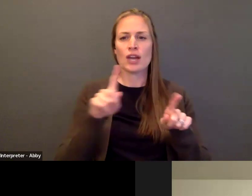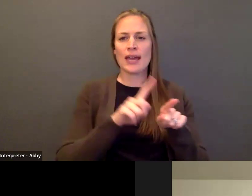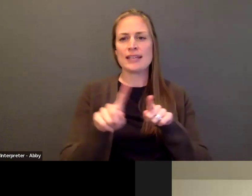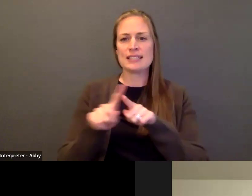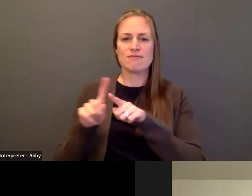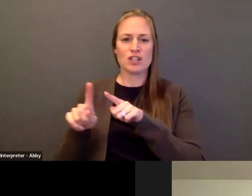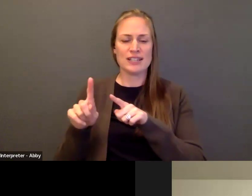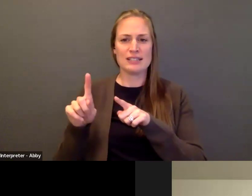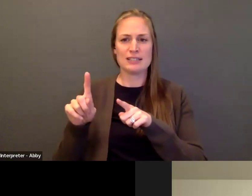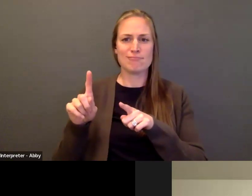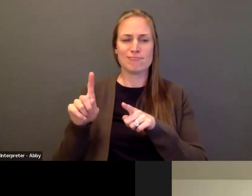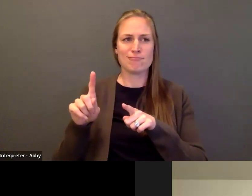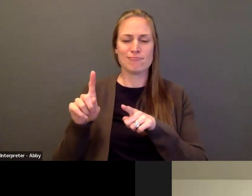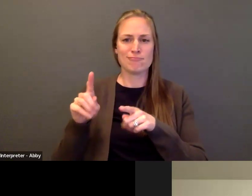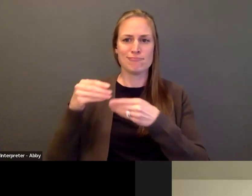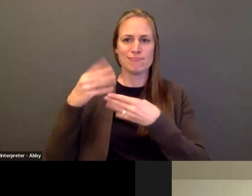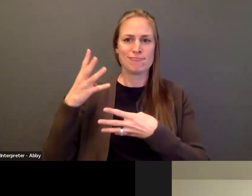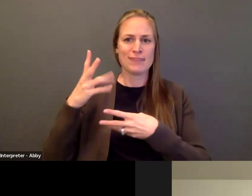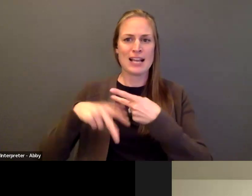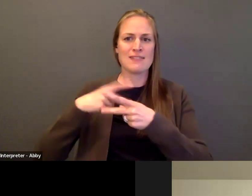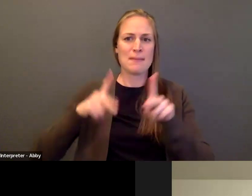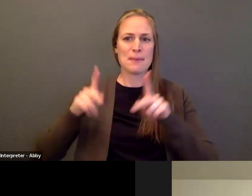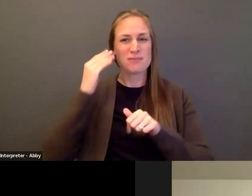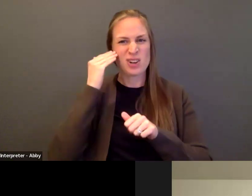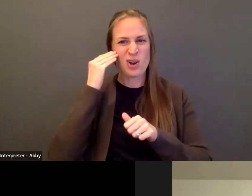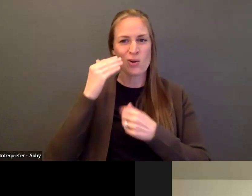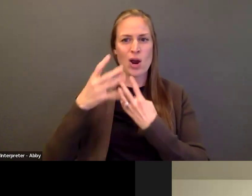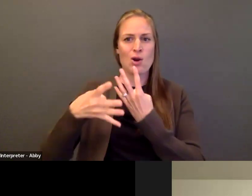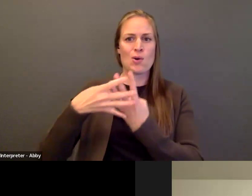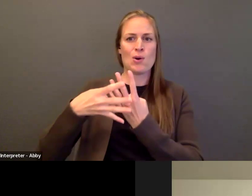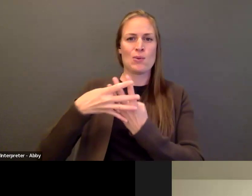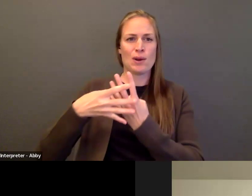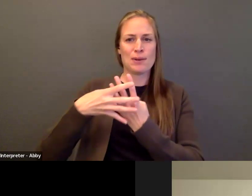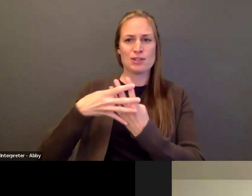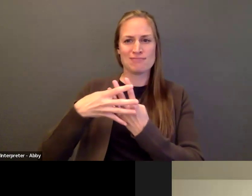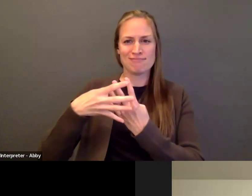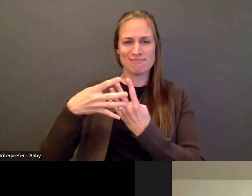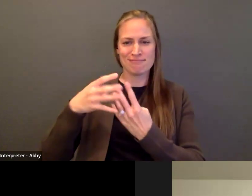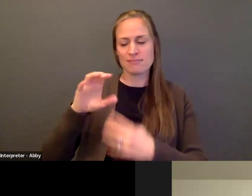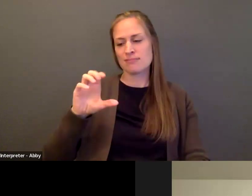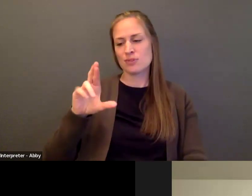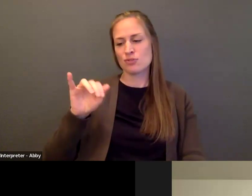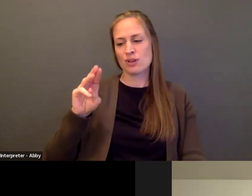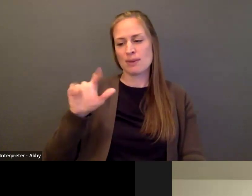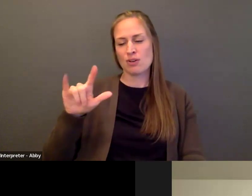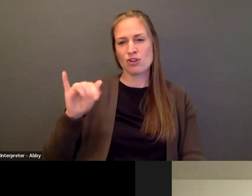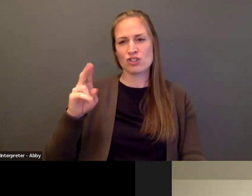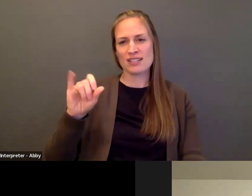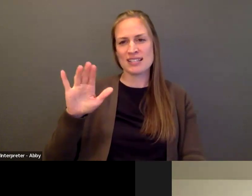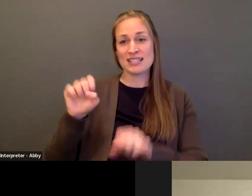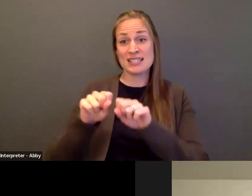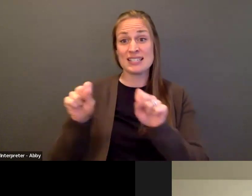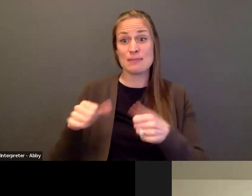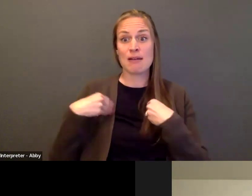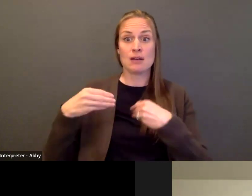we know that the criminal justice system is full of people with fetal alcohol syndrome, right? Fetal alcohol effects, things like that. Depending on, again, what